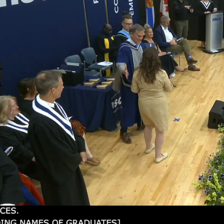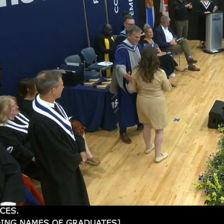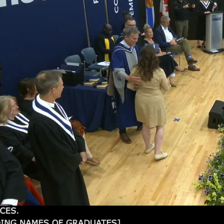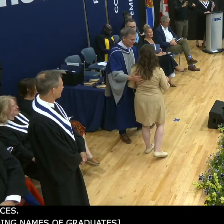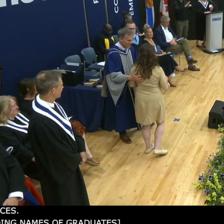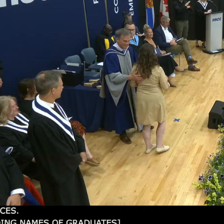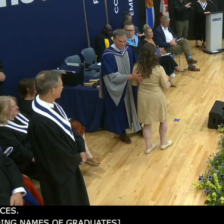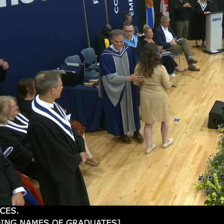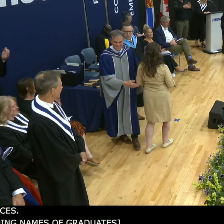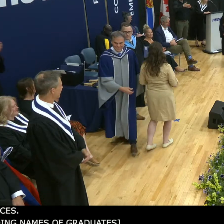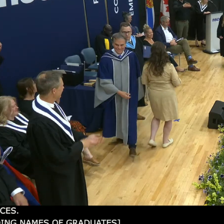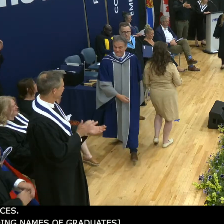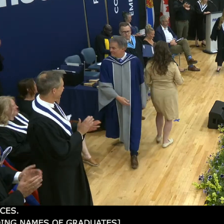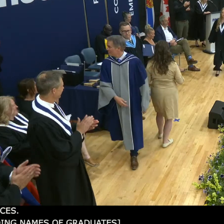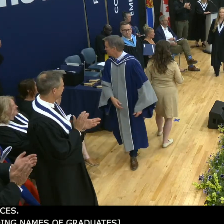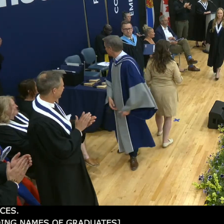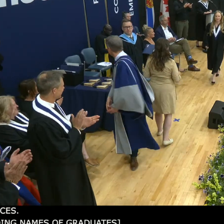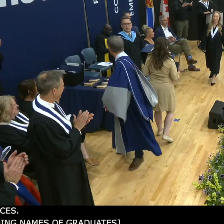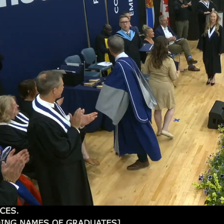Services.